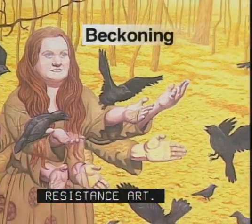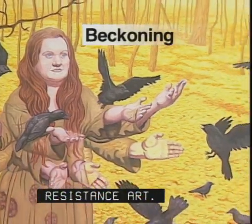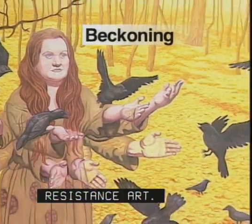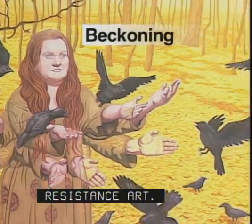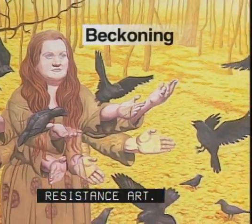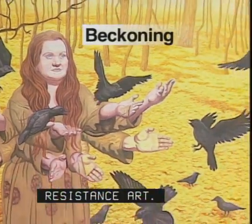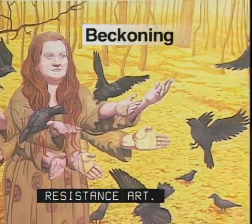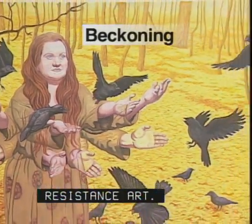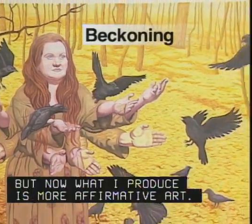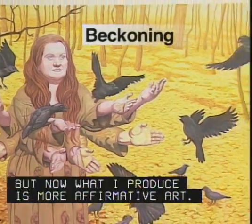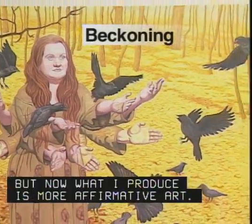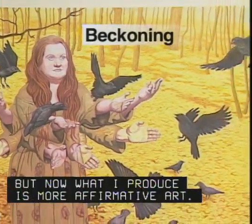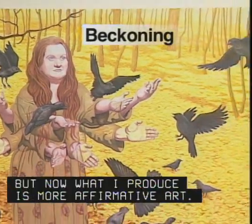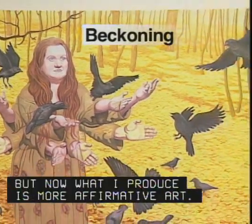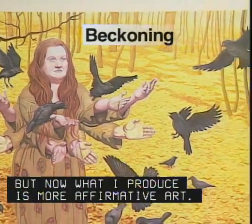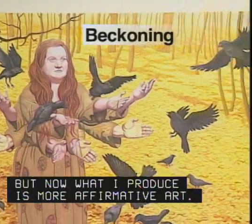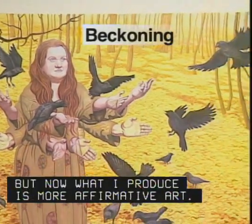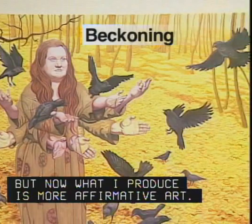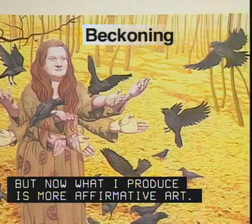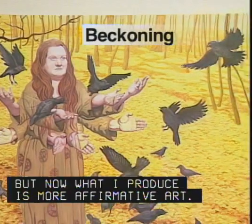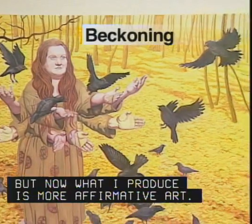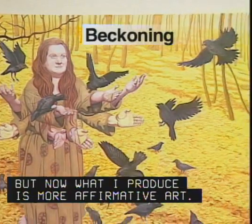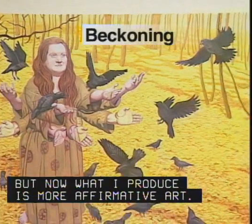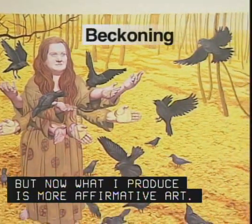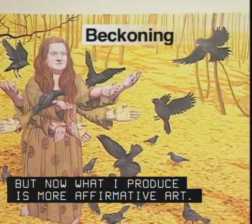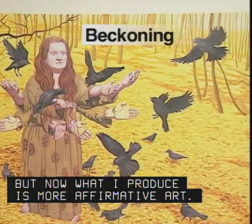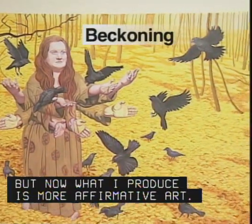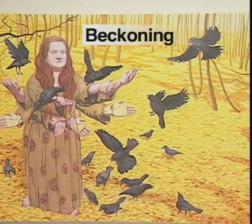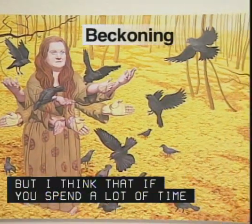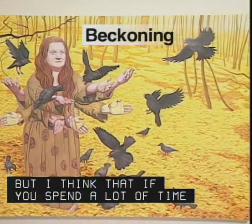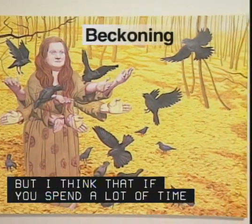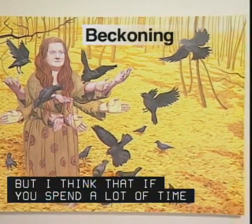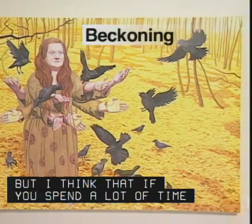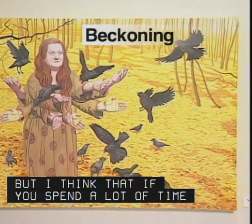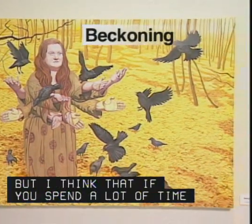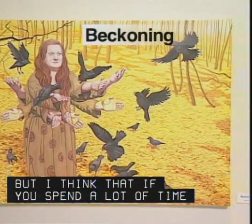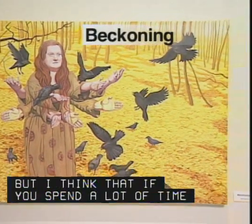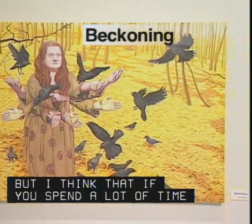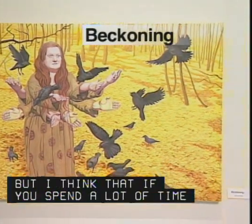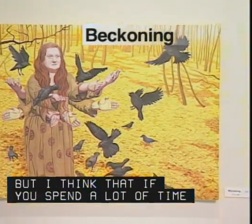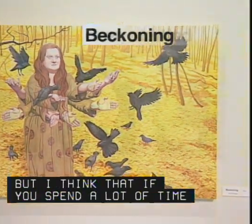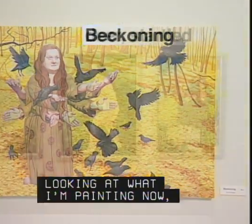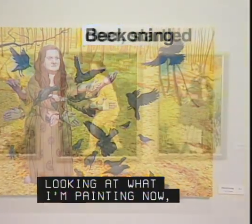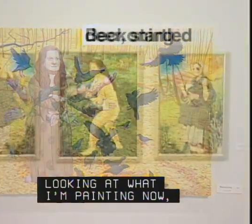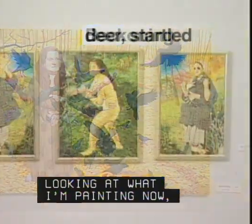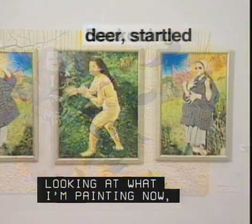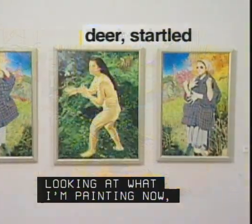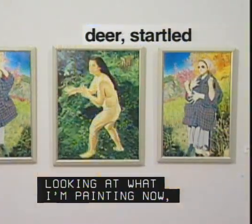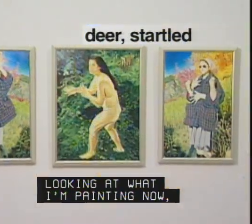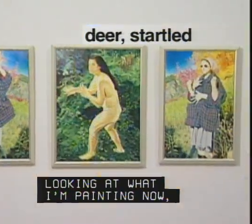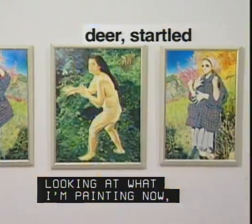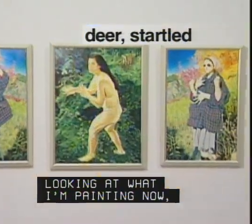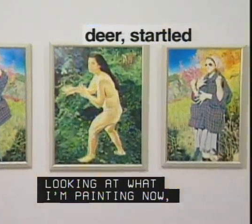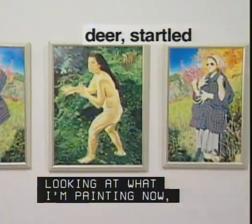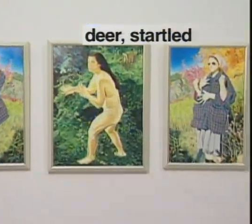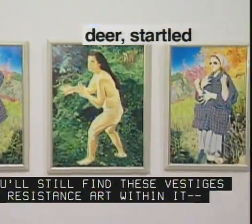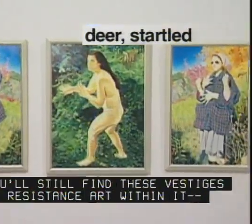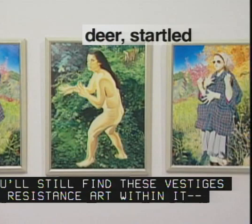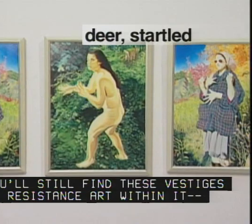resistance art, but now what I produce is more affirmative art. But I think that if you spend a lot of time looking at what I'm painting now, you'll still find